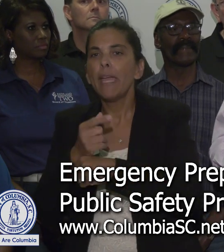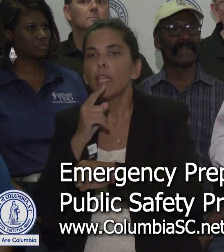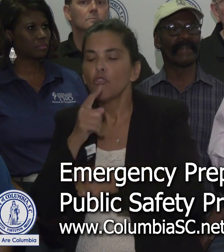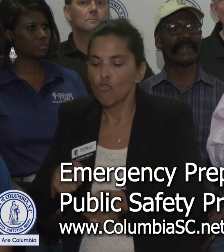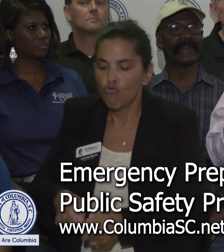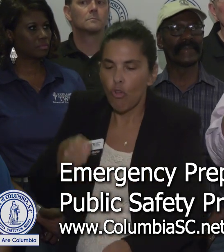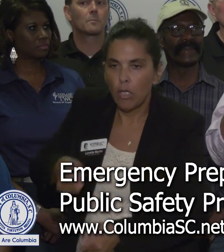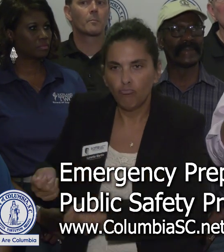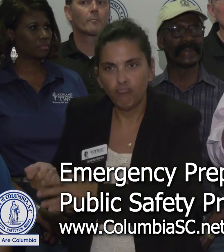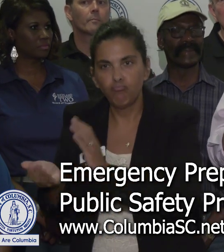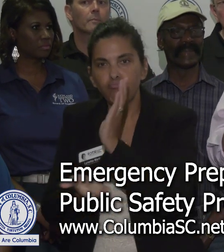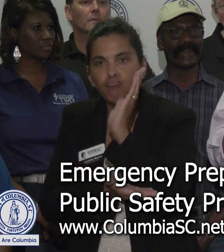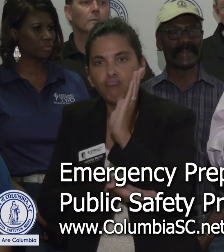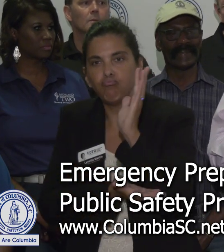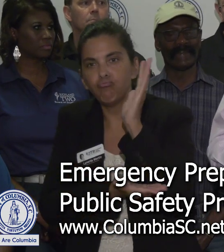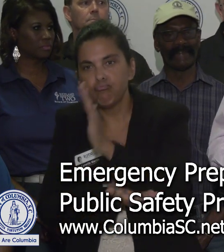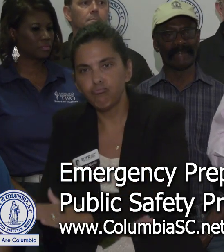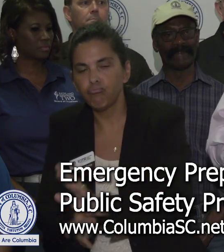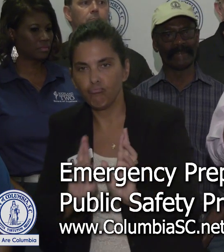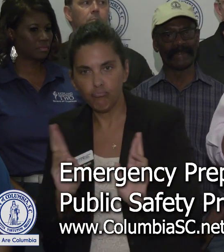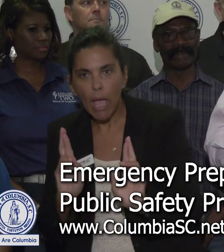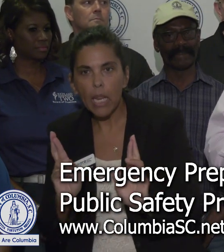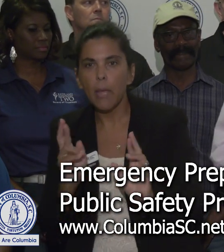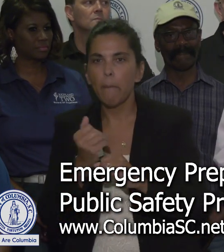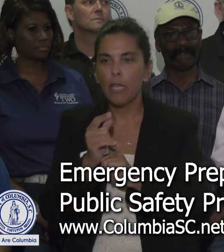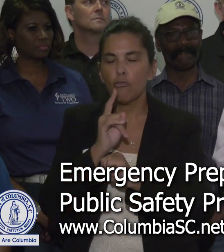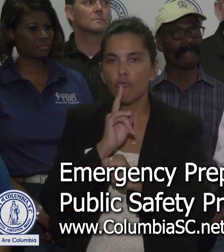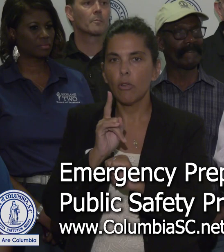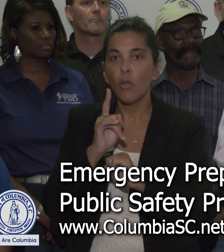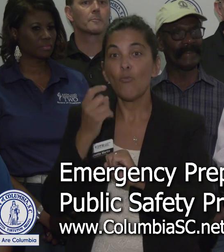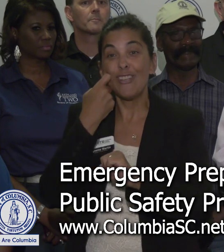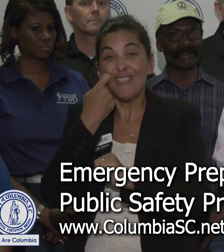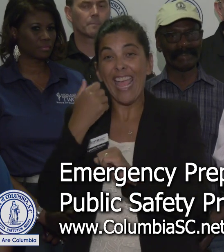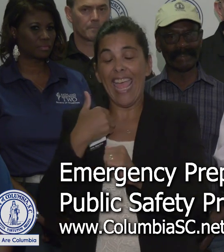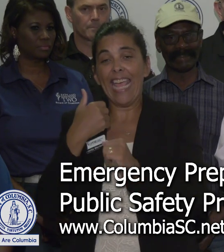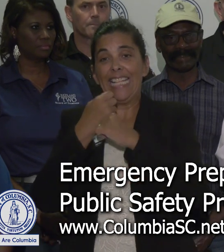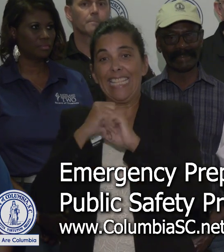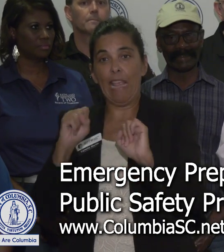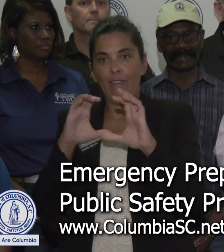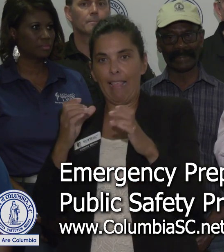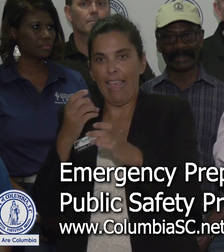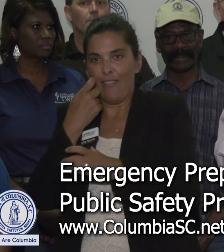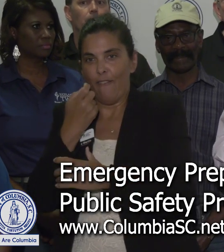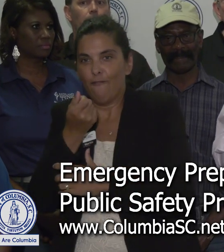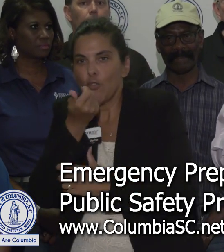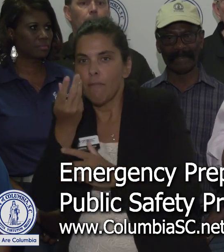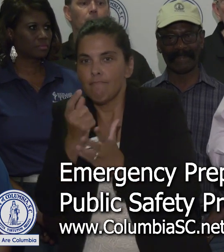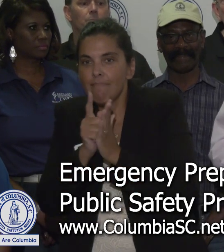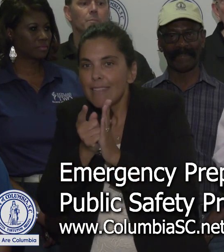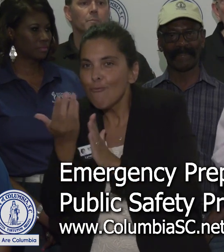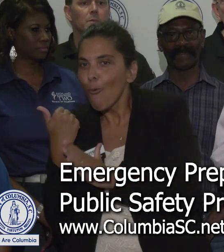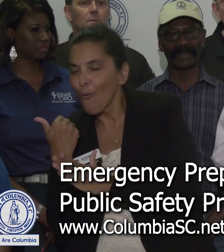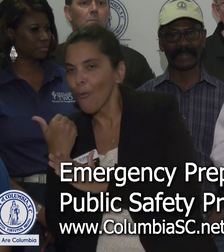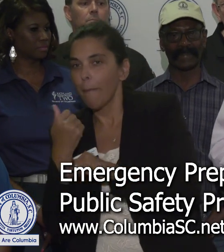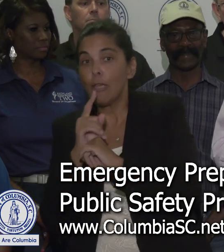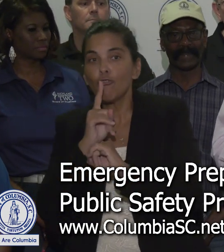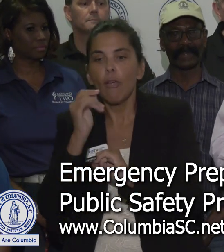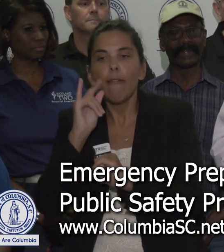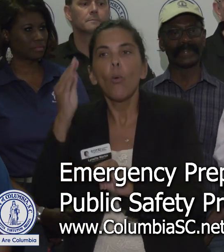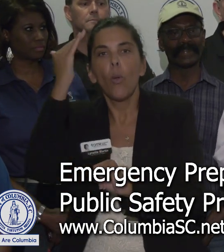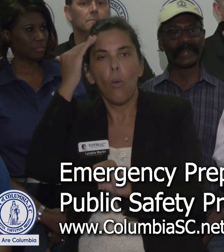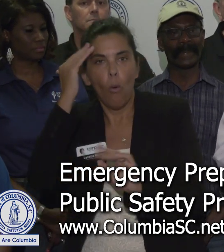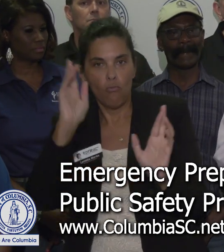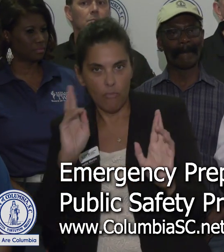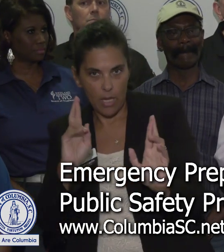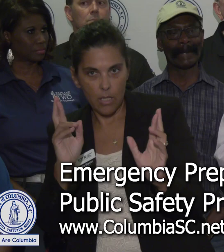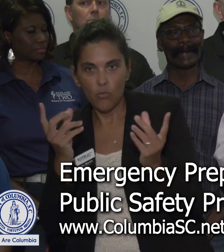are ready and making sure that our employees, we just held a chainsaw safety class a few minutes ago just to make sure that everybody was aware.